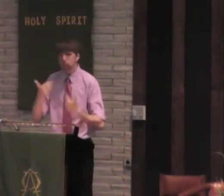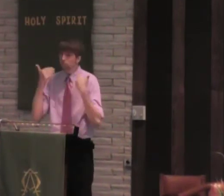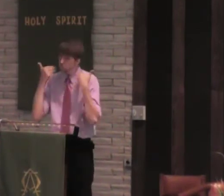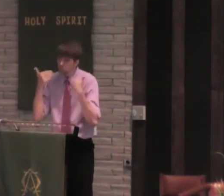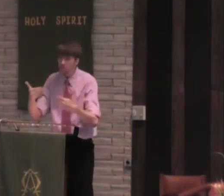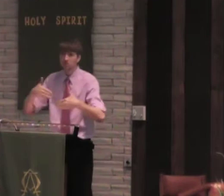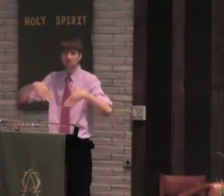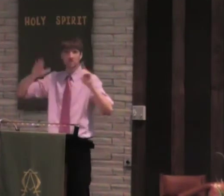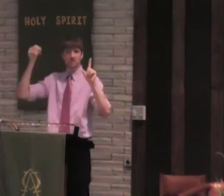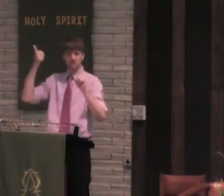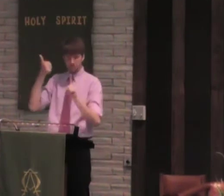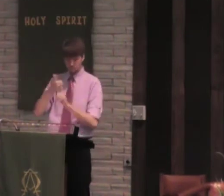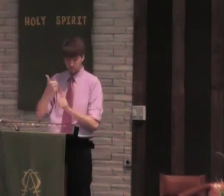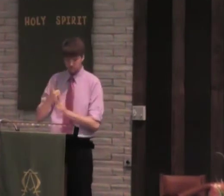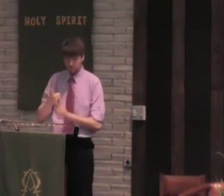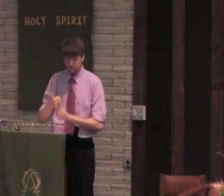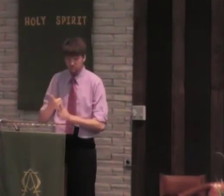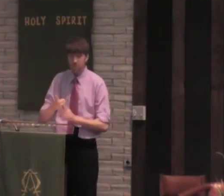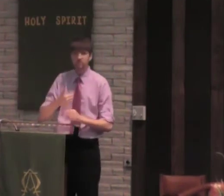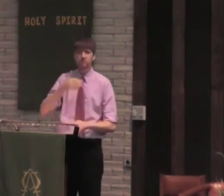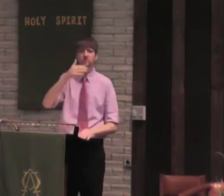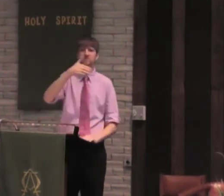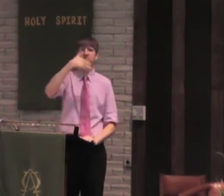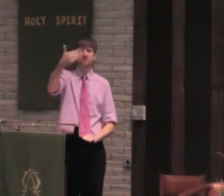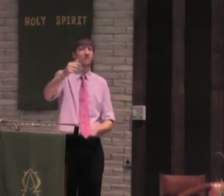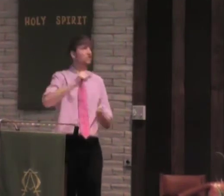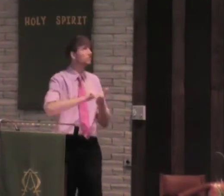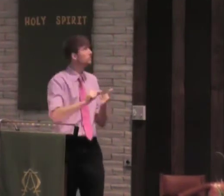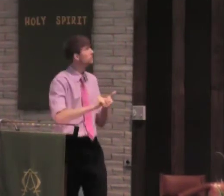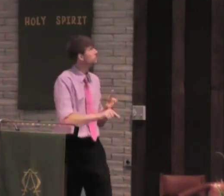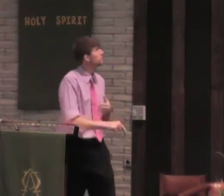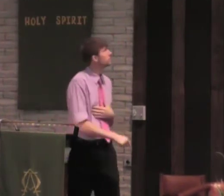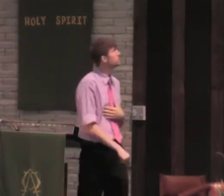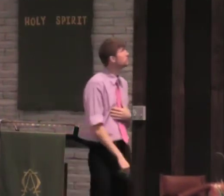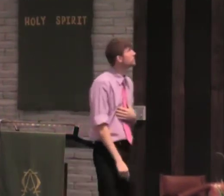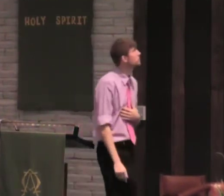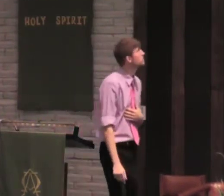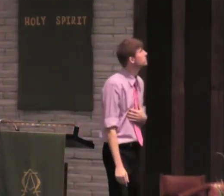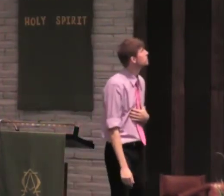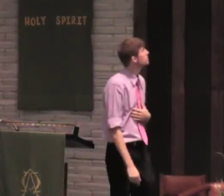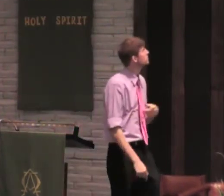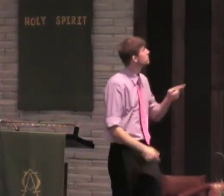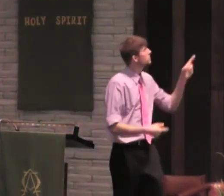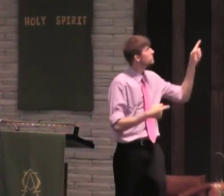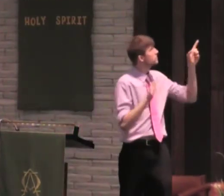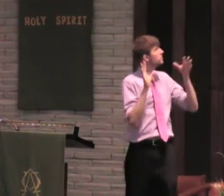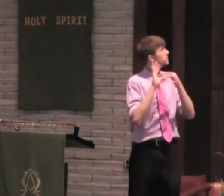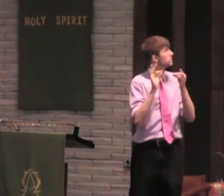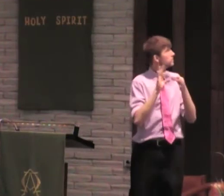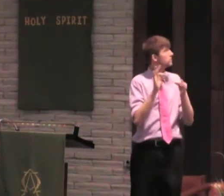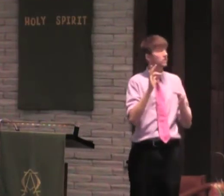And maybe Isaac was willing to go and be sacrificed. So let's look at this next verse.